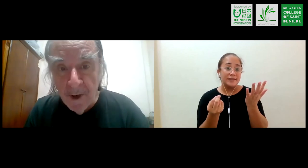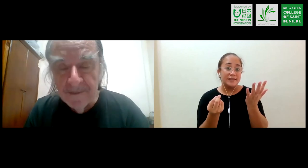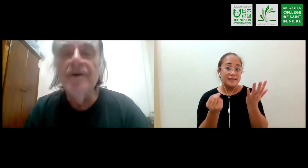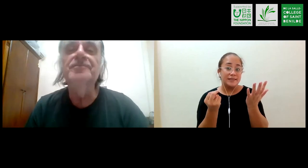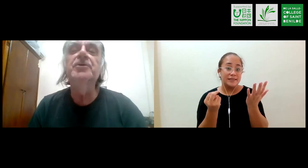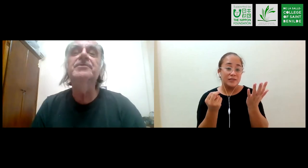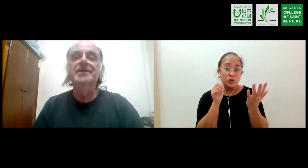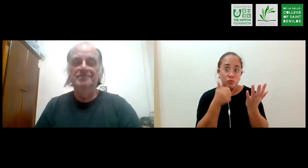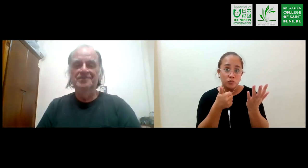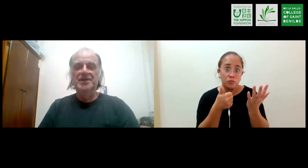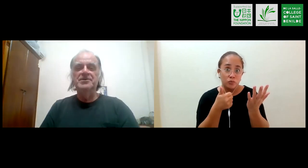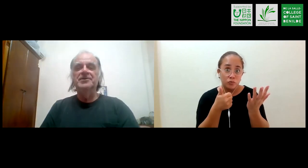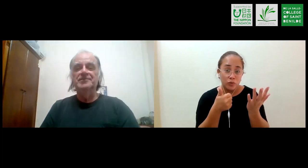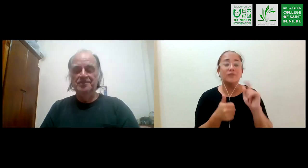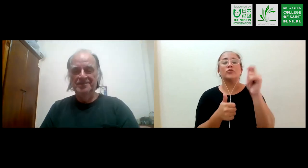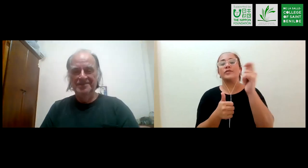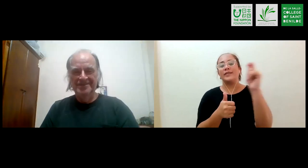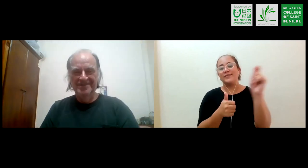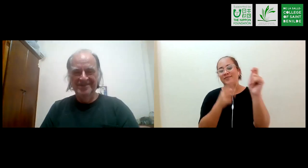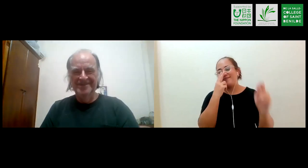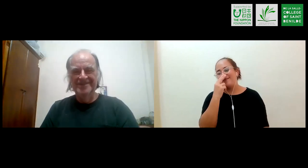tomorrow? No, Tuesday. Teasing you.